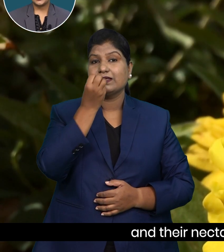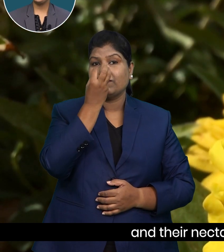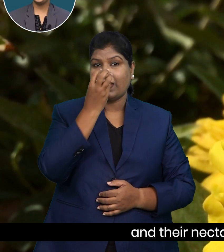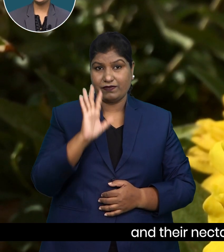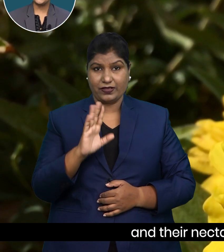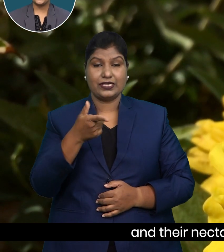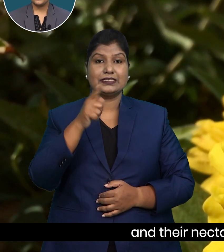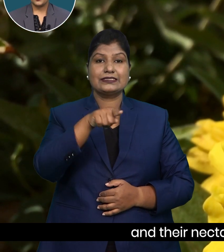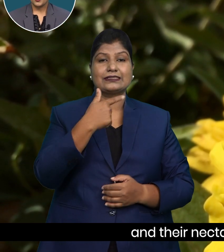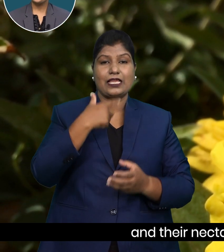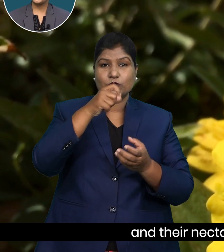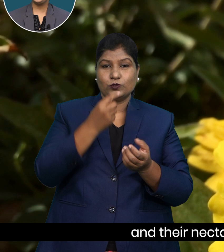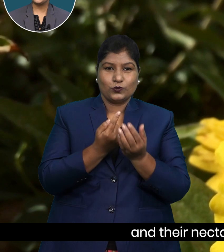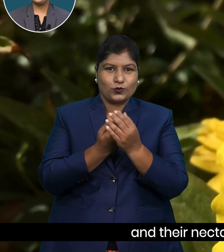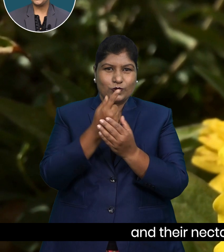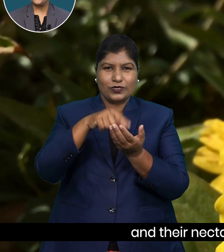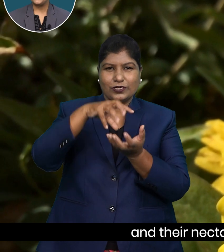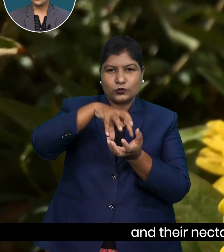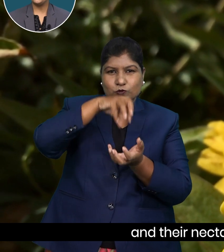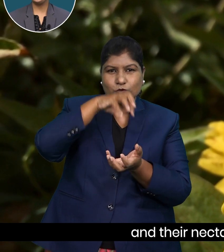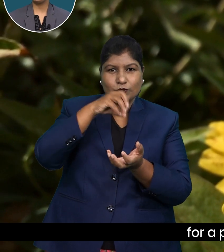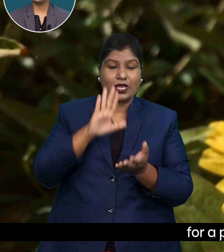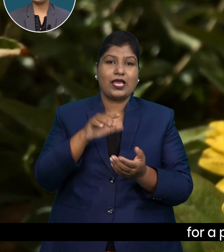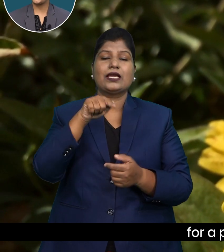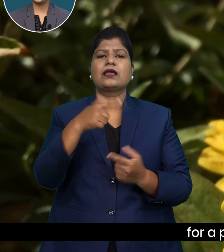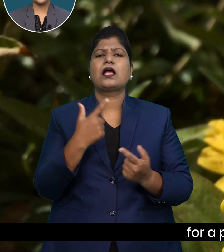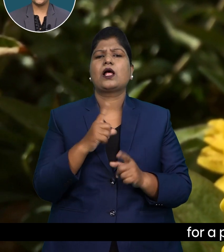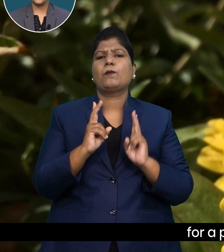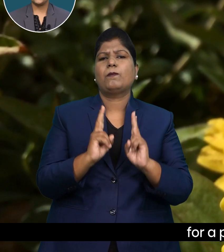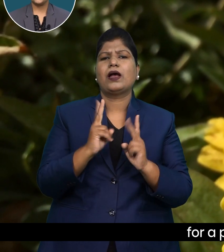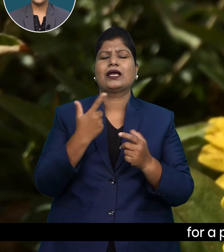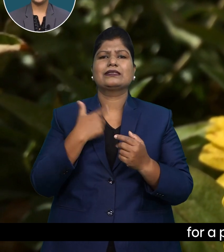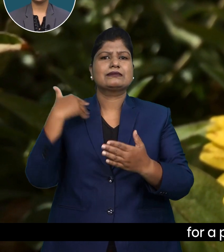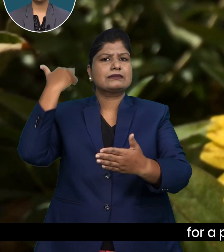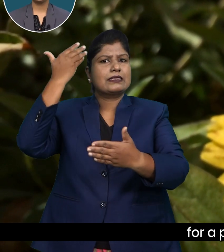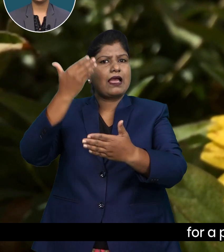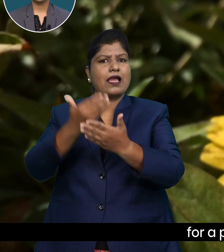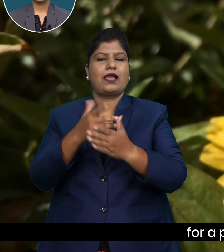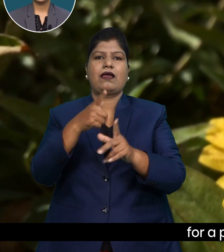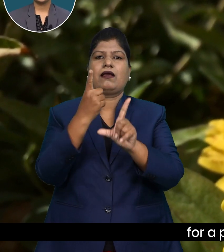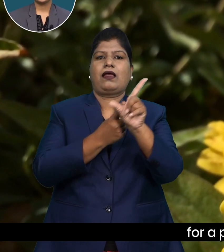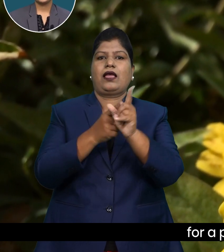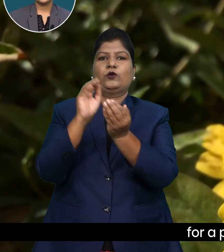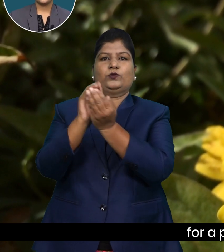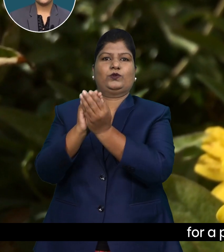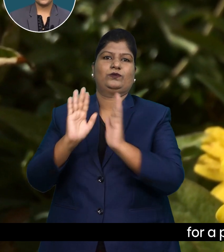Flowers and their nectar may be available only for a part of the year.